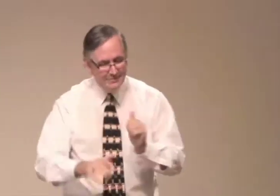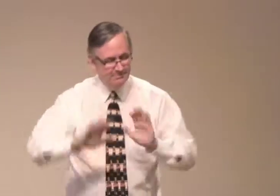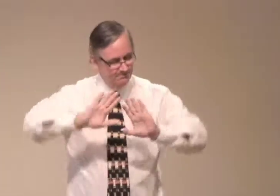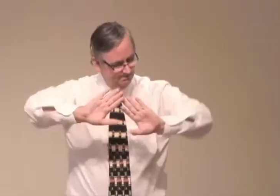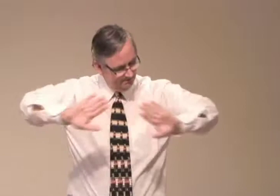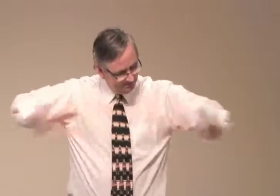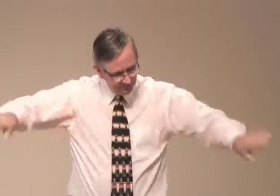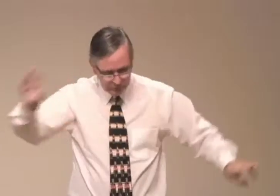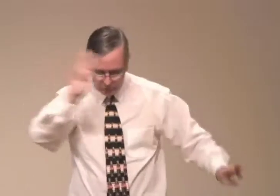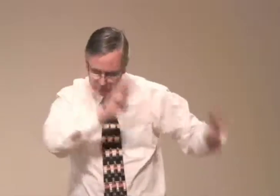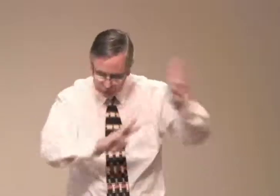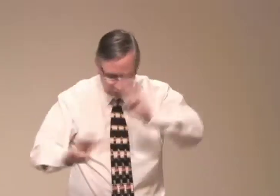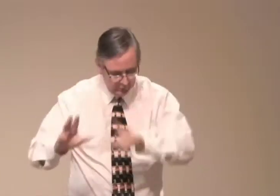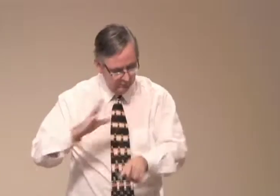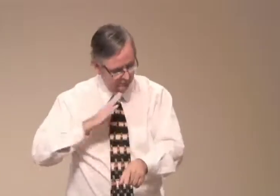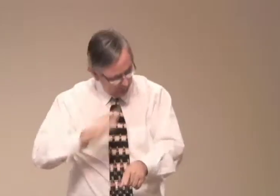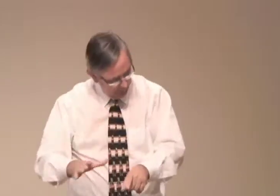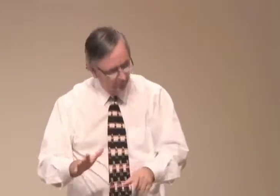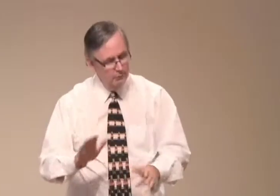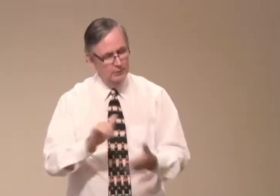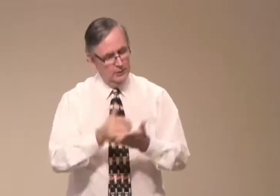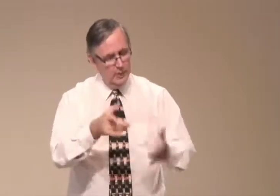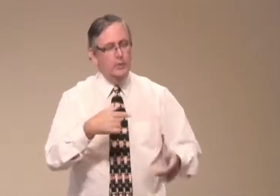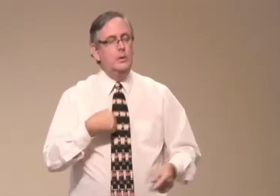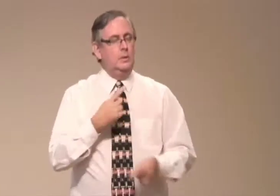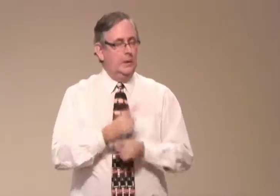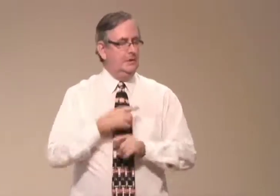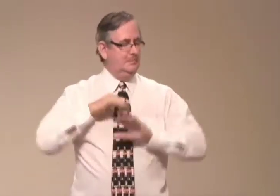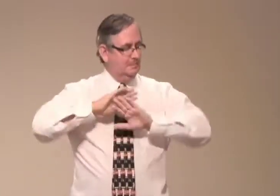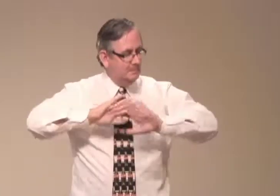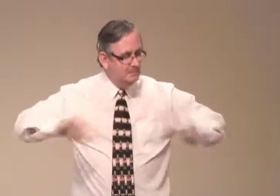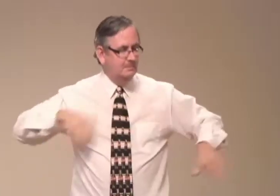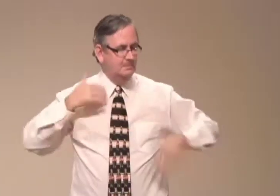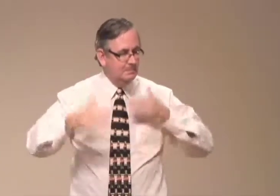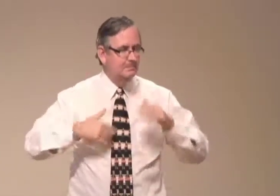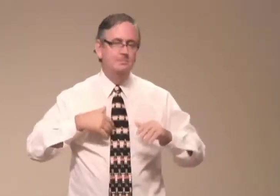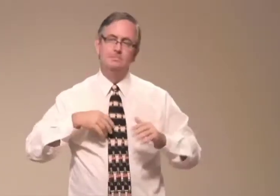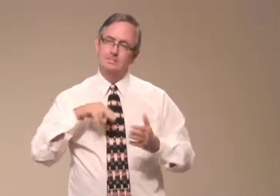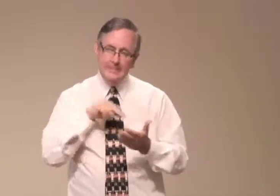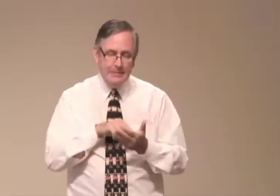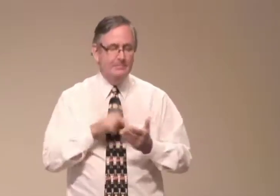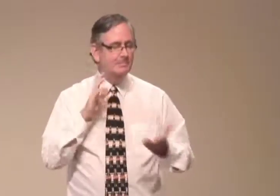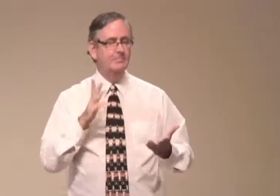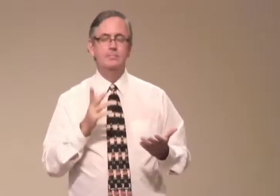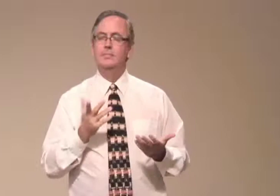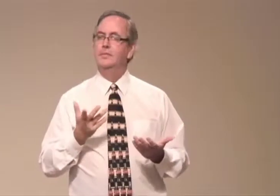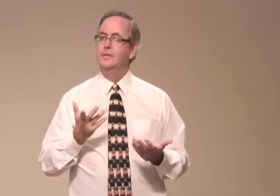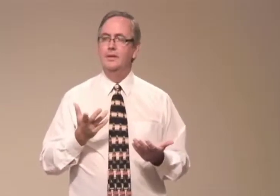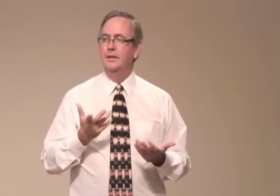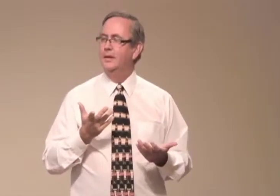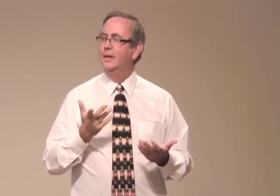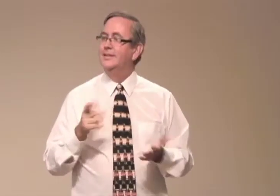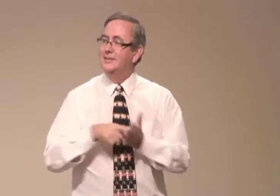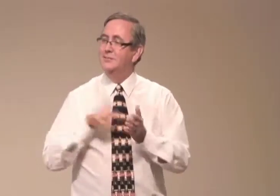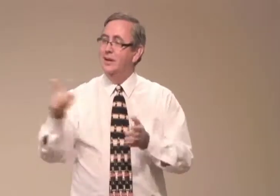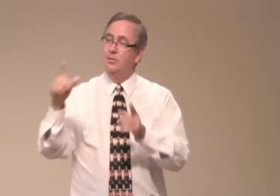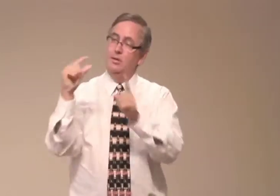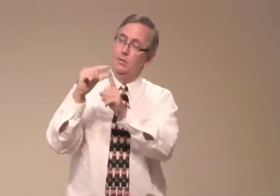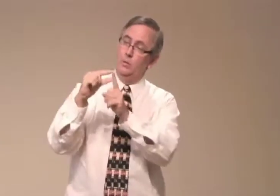with you, it doesn't matter if people are mean to you. You can set that aside. You can have peace. I learned how to stand in